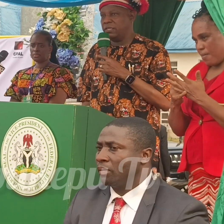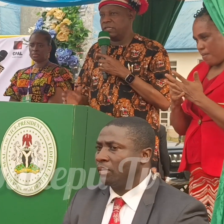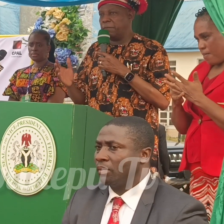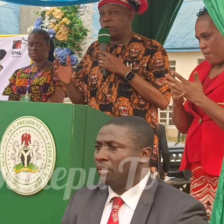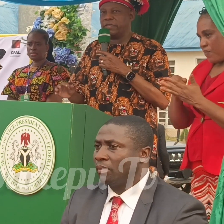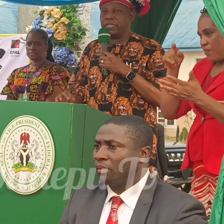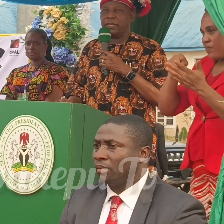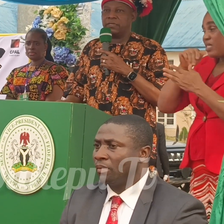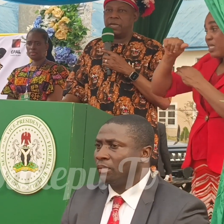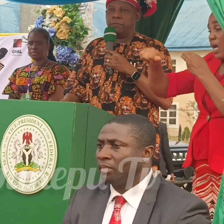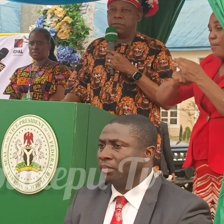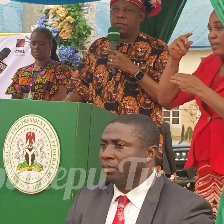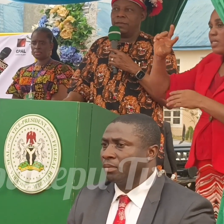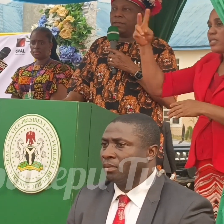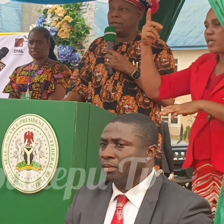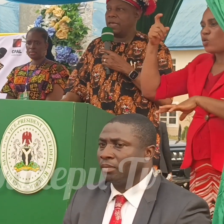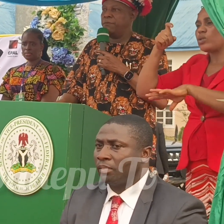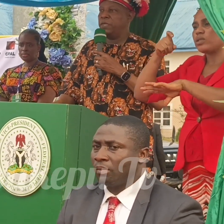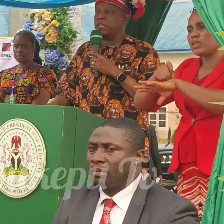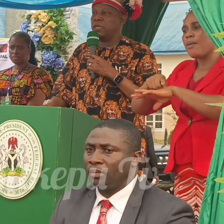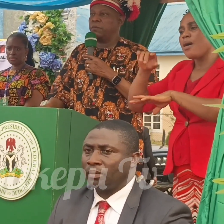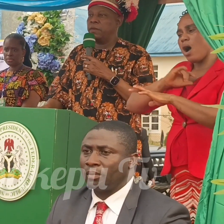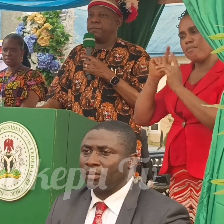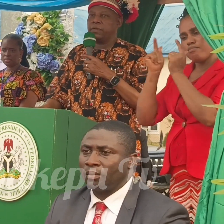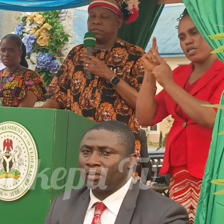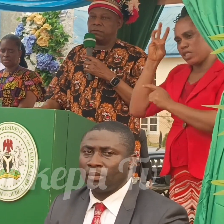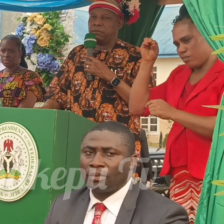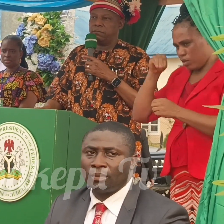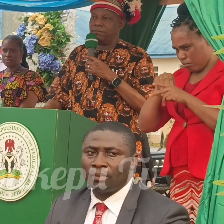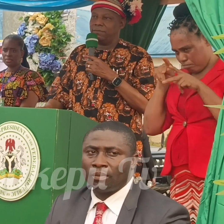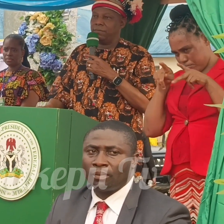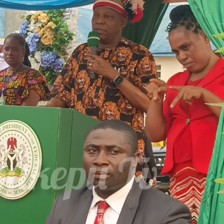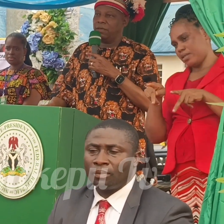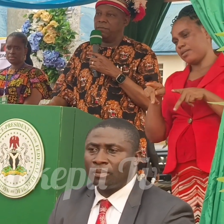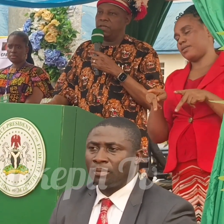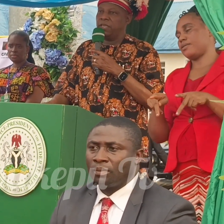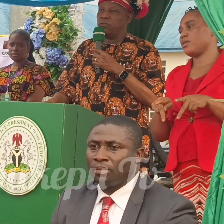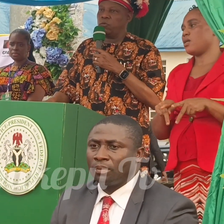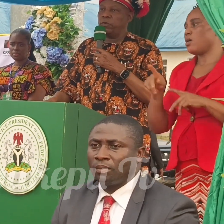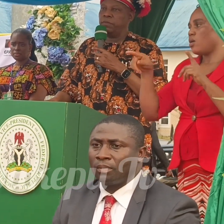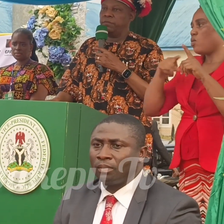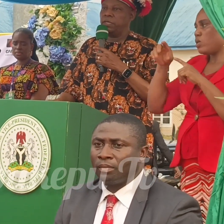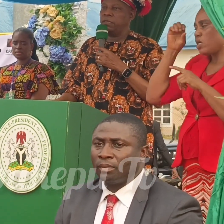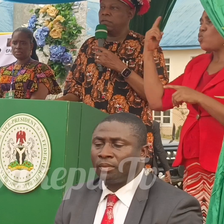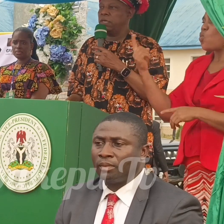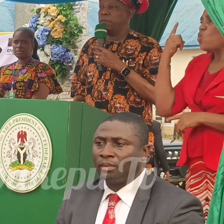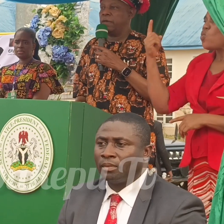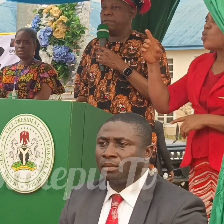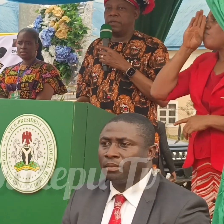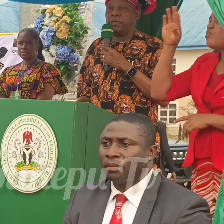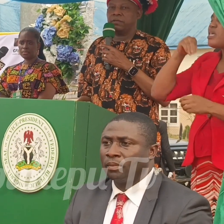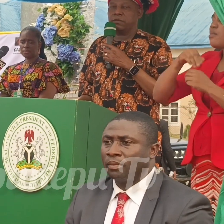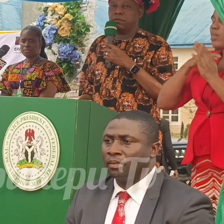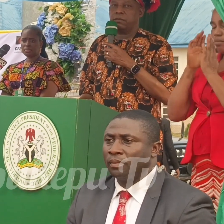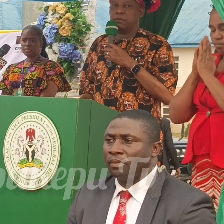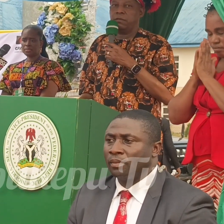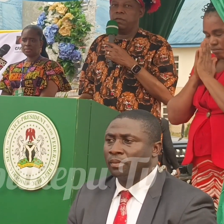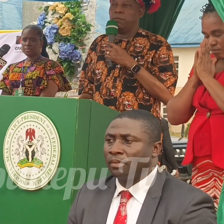This is about the second time I am meeting him in person, but he has always been in my